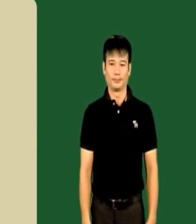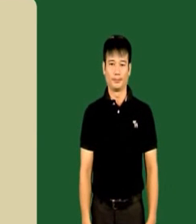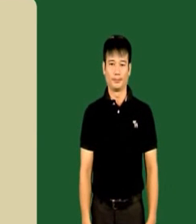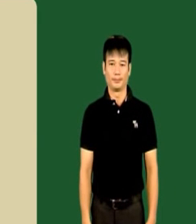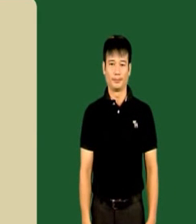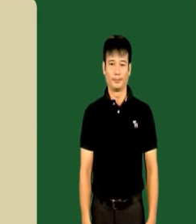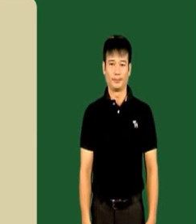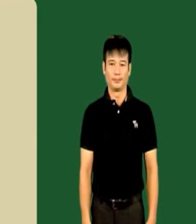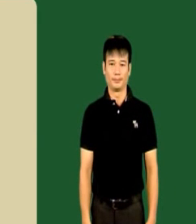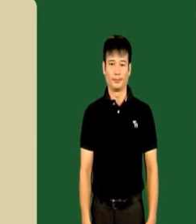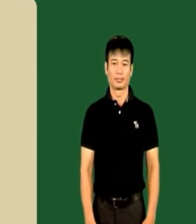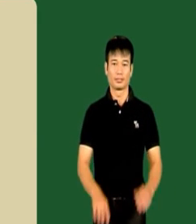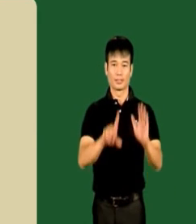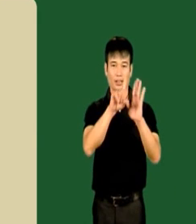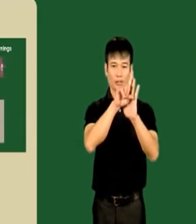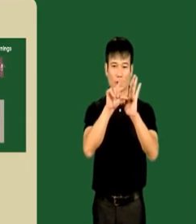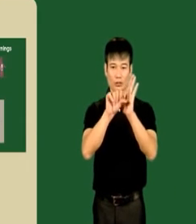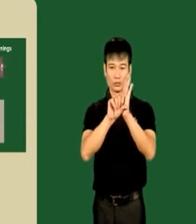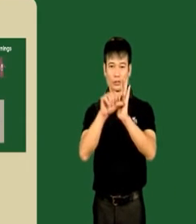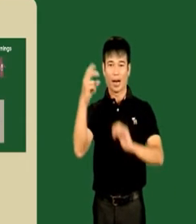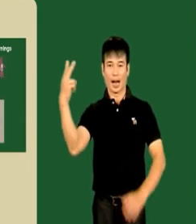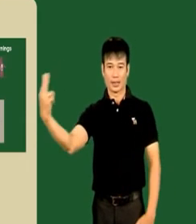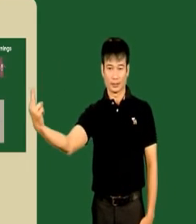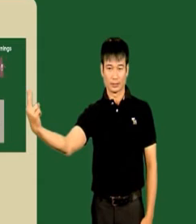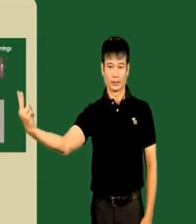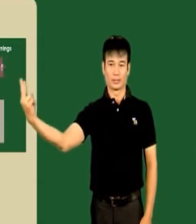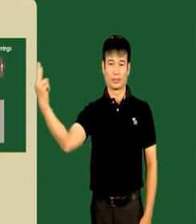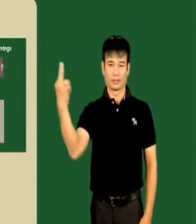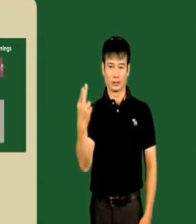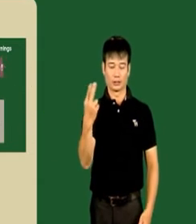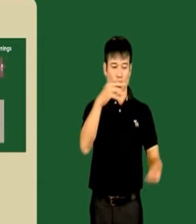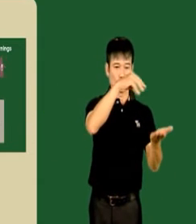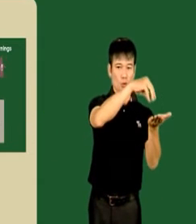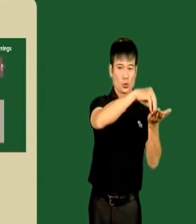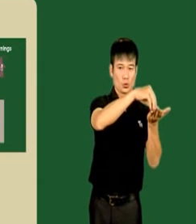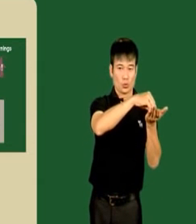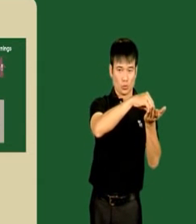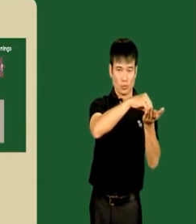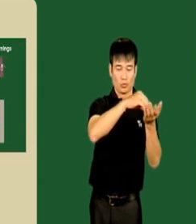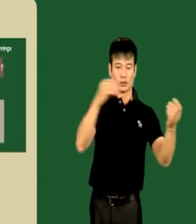Committee to present these lists and prioritize them in the village's lists.